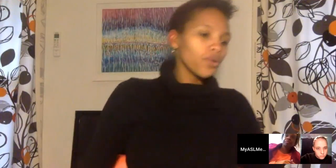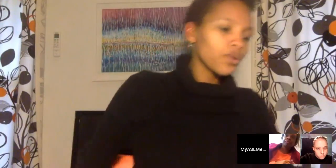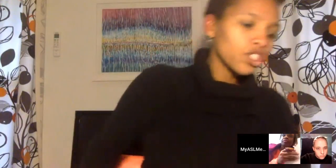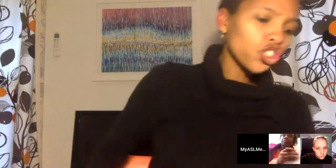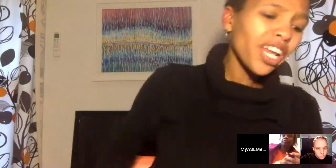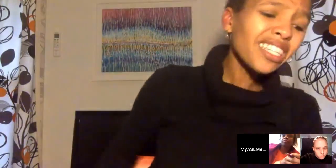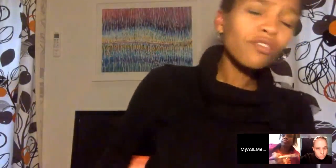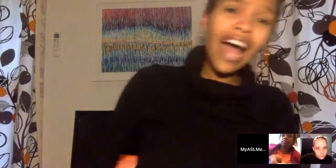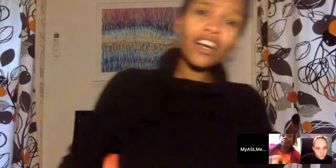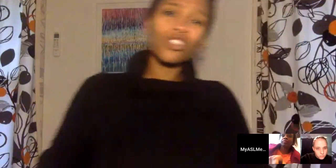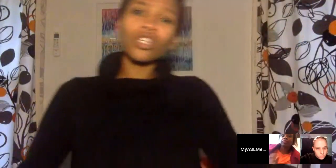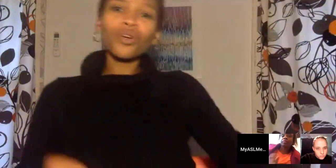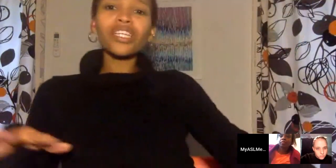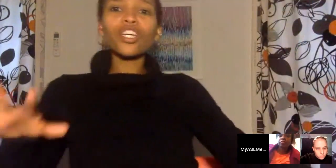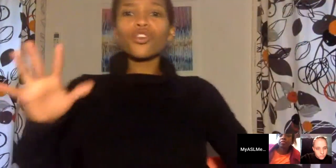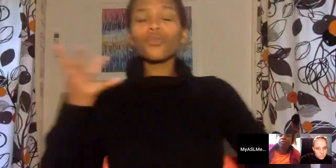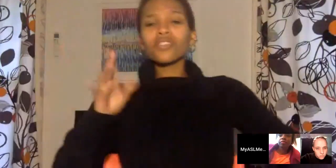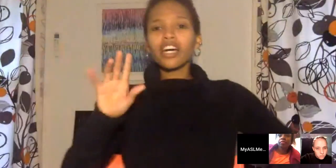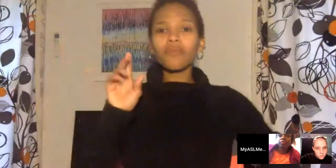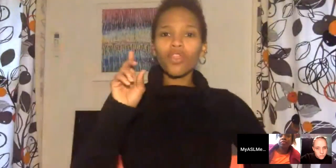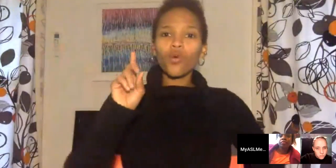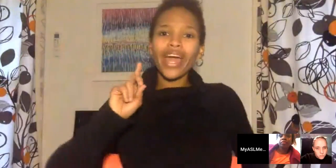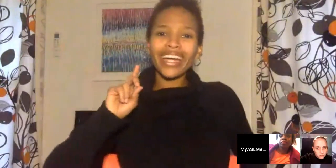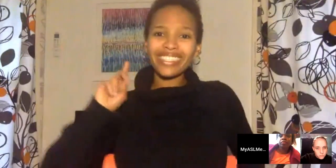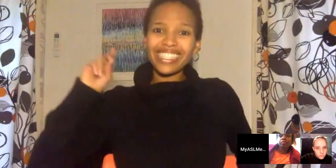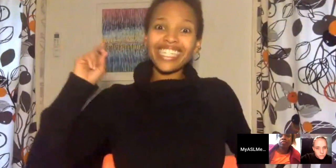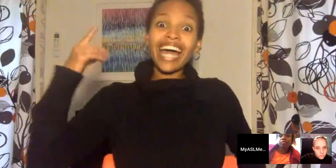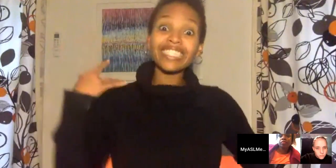So she doesn't actually really use them in the way it's